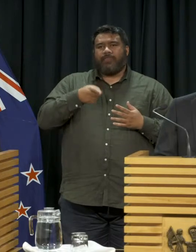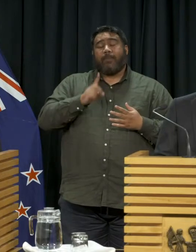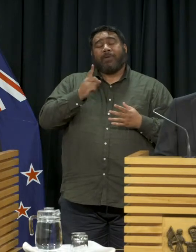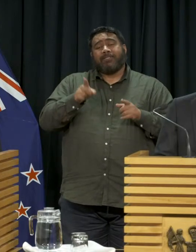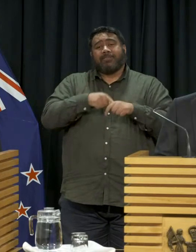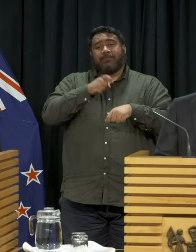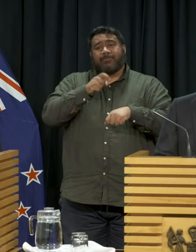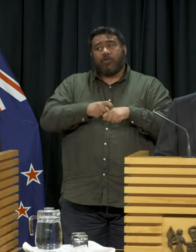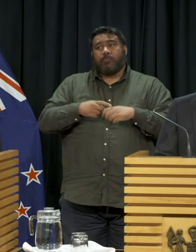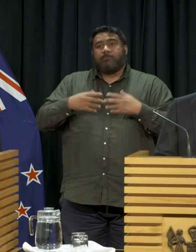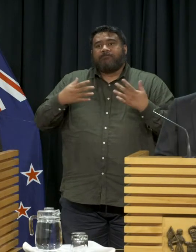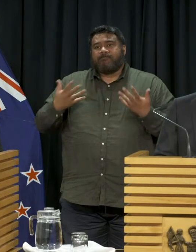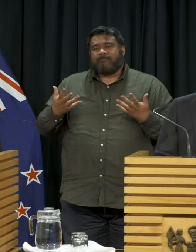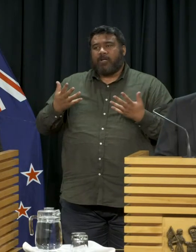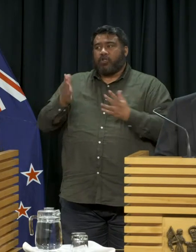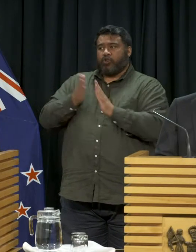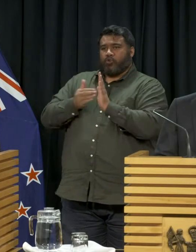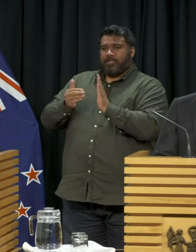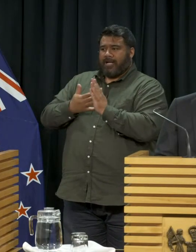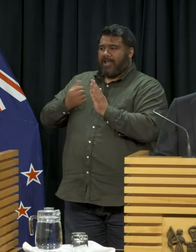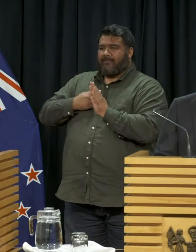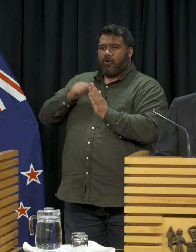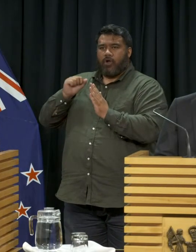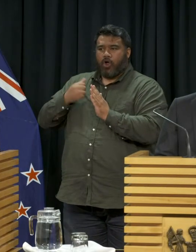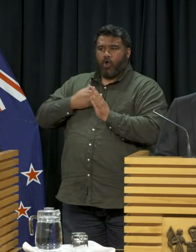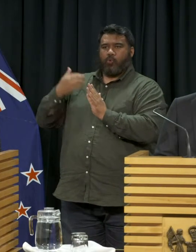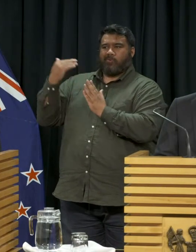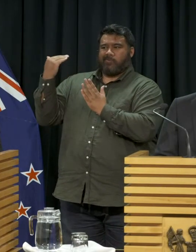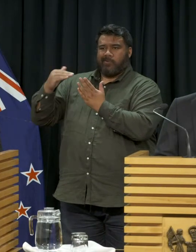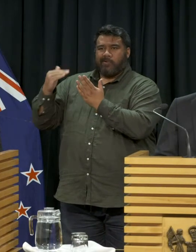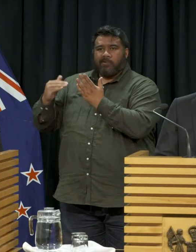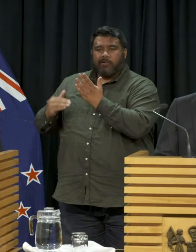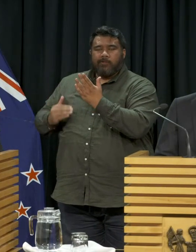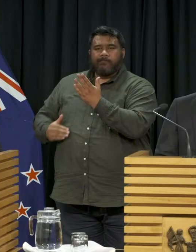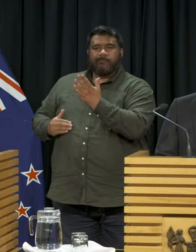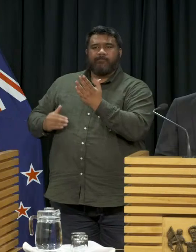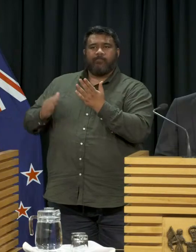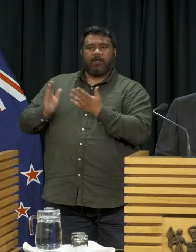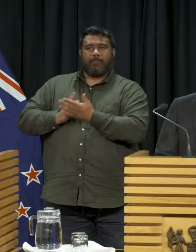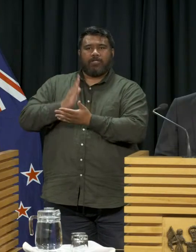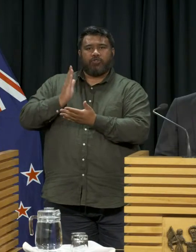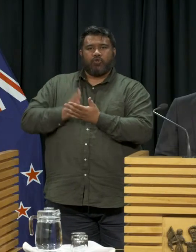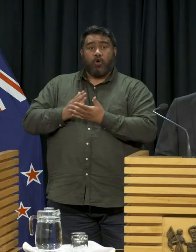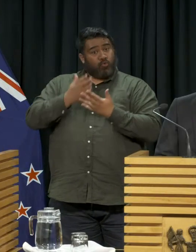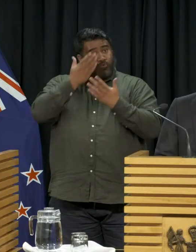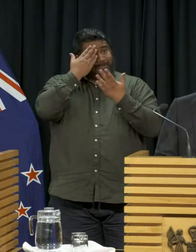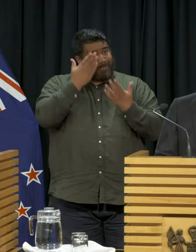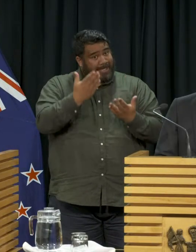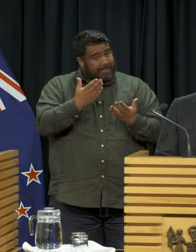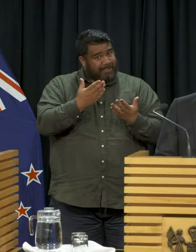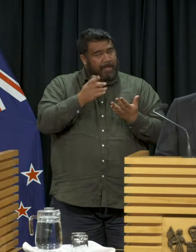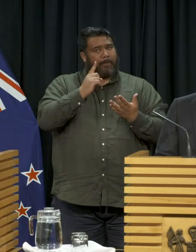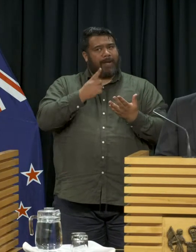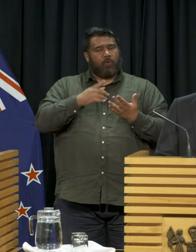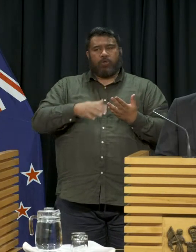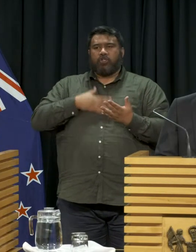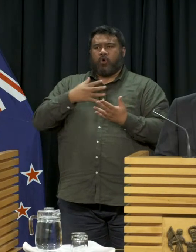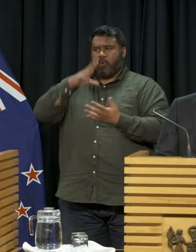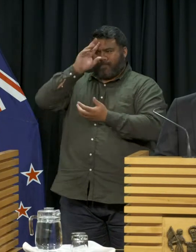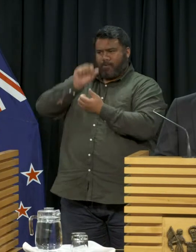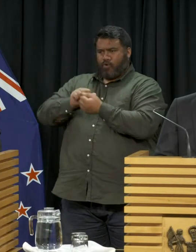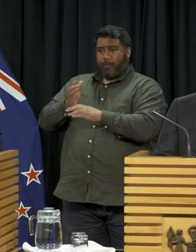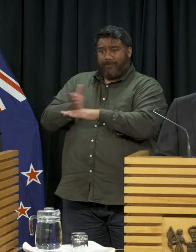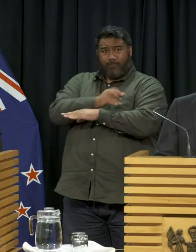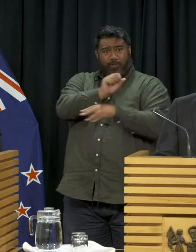of course, New Zealand has an obligation to make sure that we respectfully do not hold the memorial before the